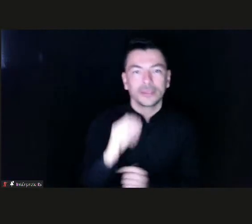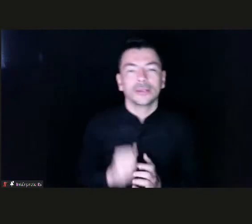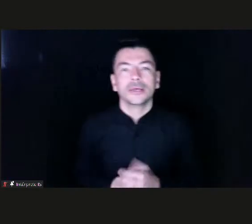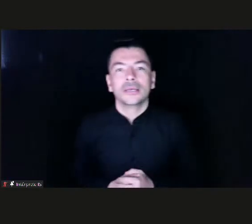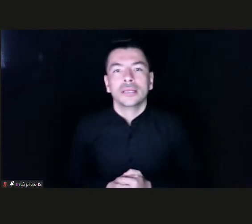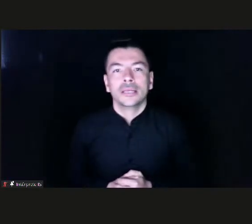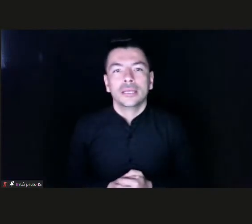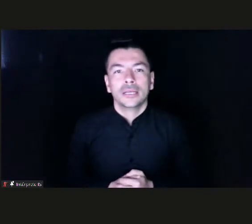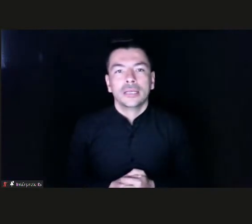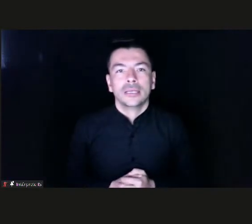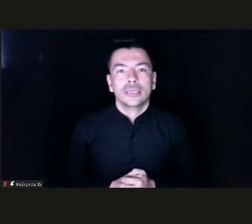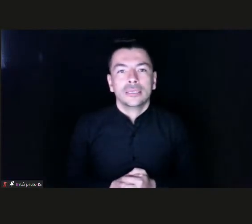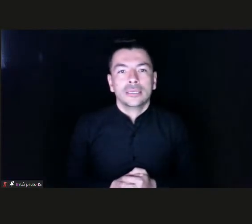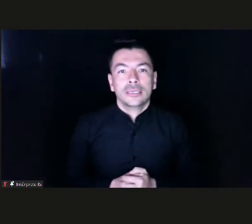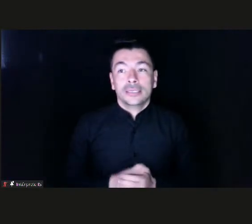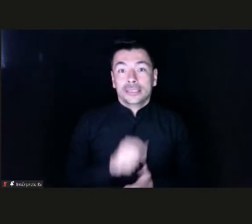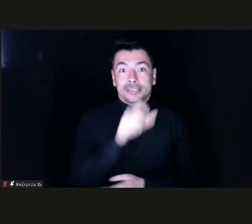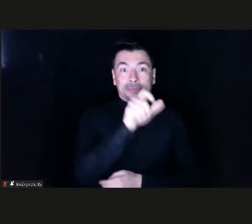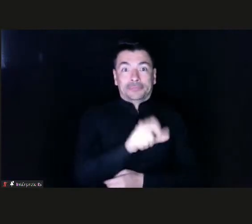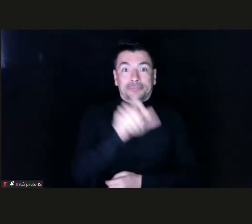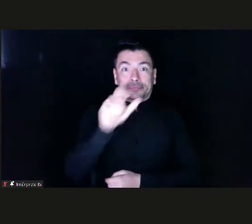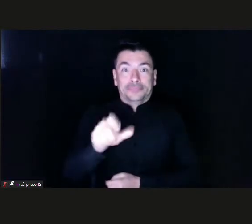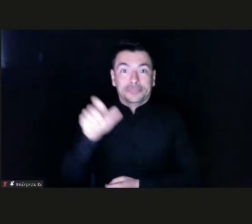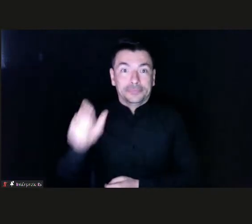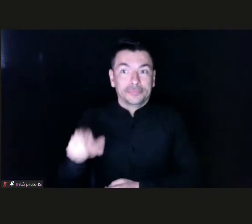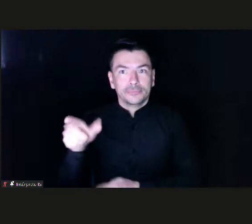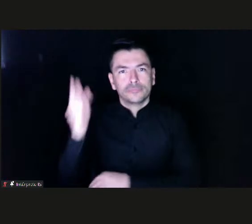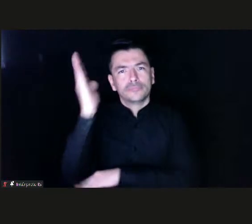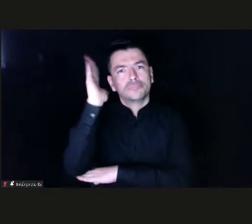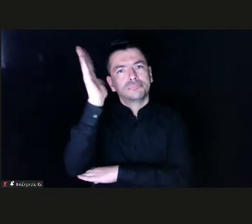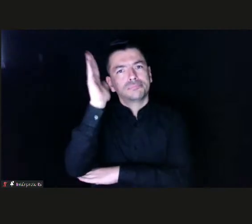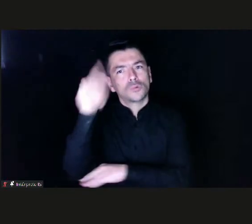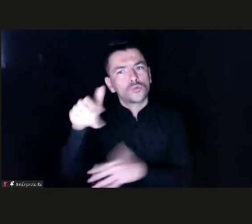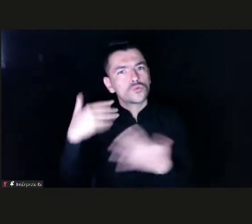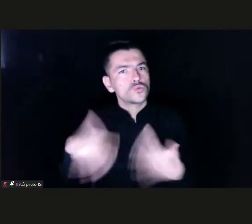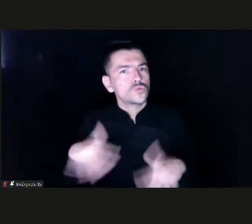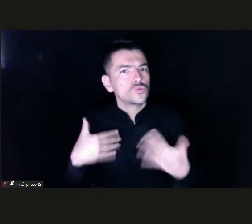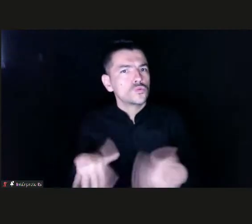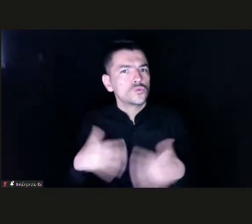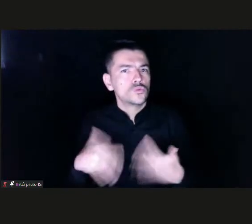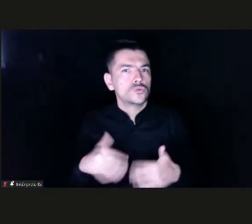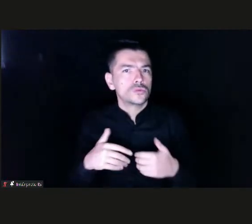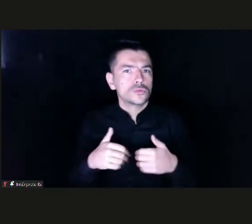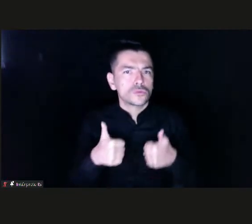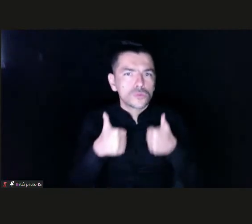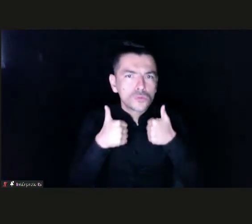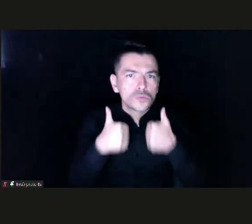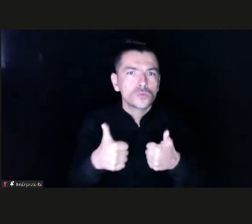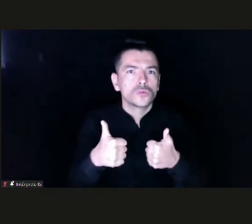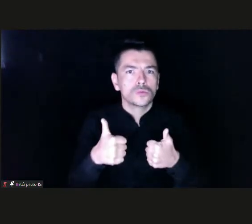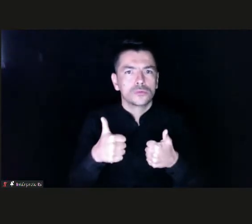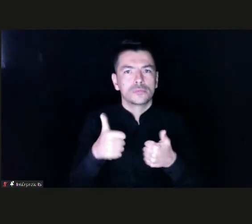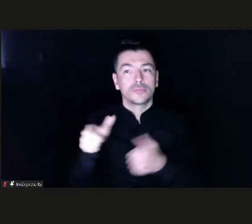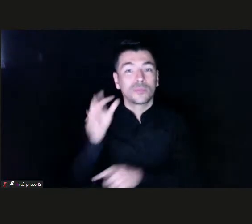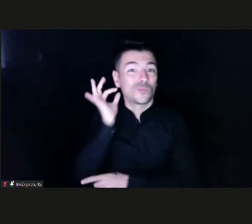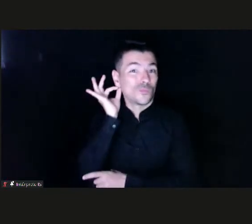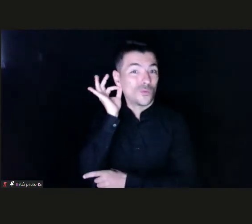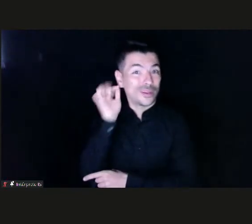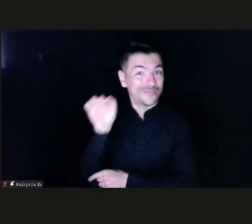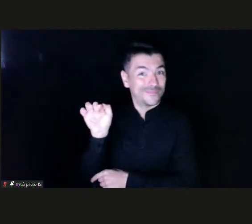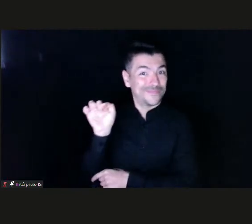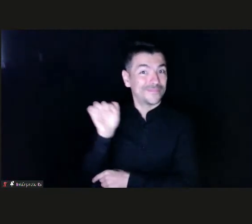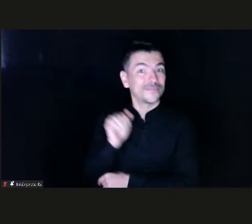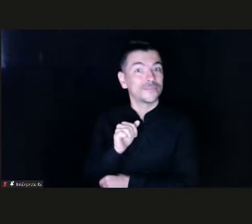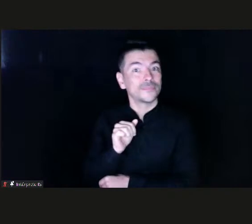Ms. Sandra Husbands is a woman with a passion for human development and enterprise success. She